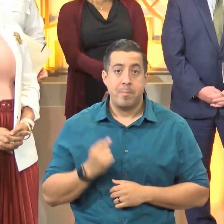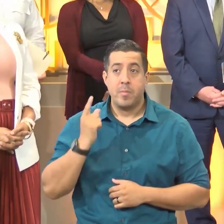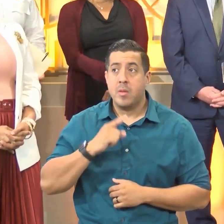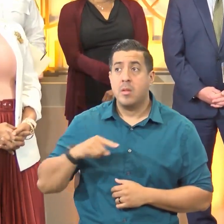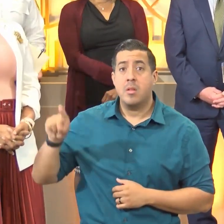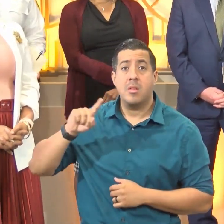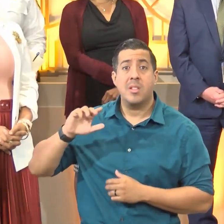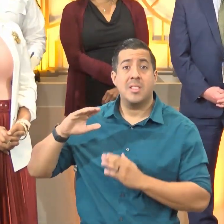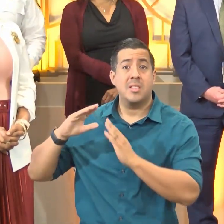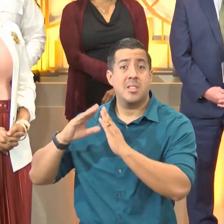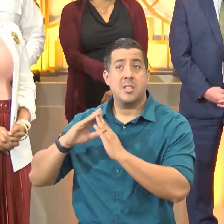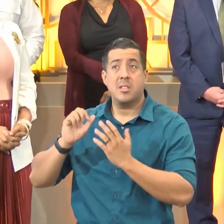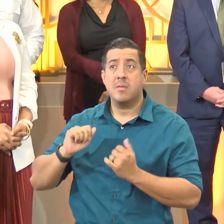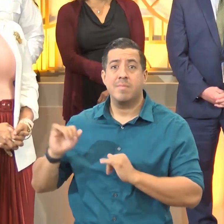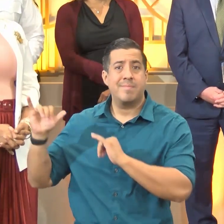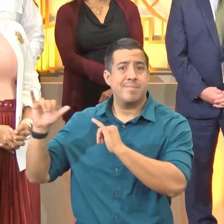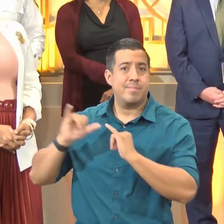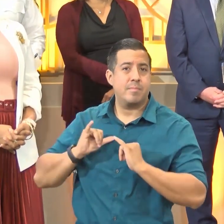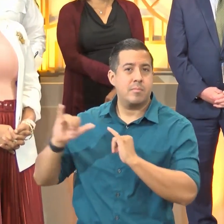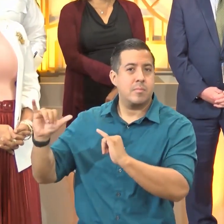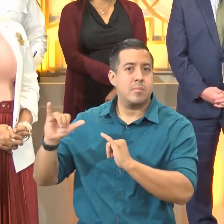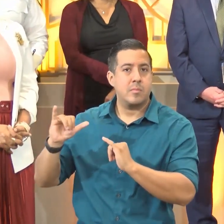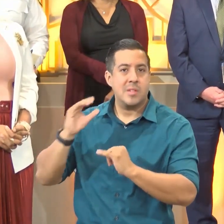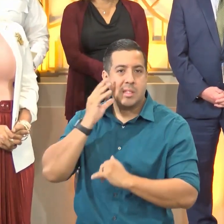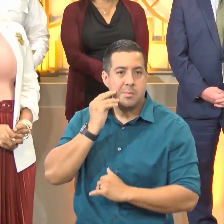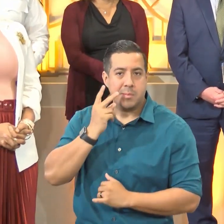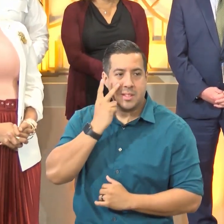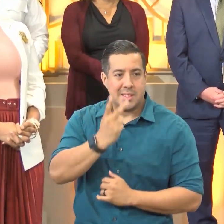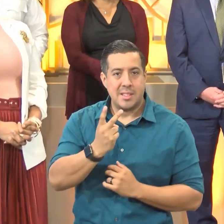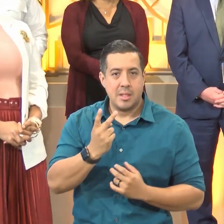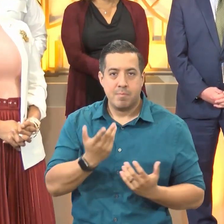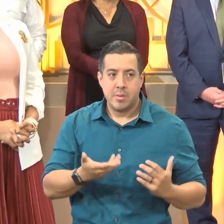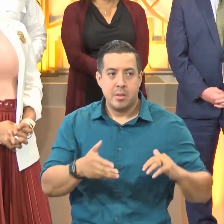cities in our nation, Houston has experienced an increase